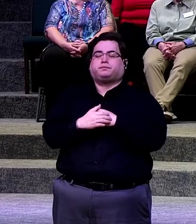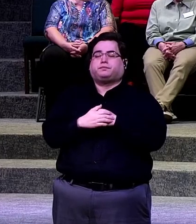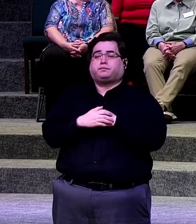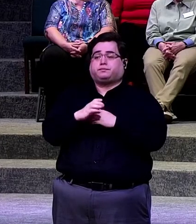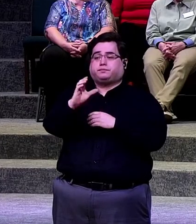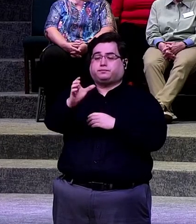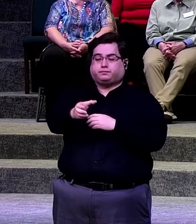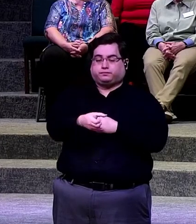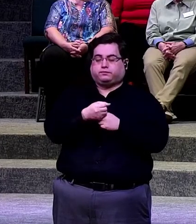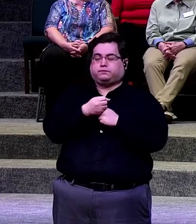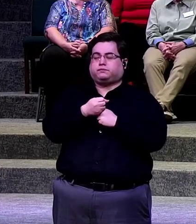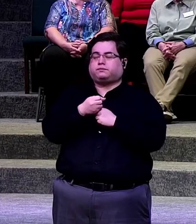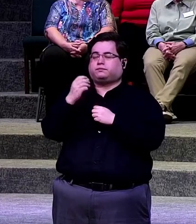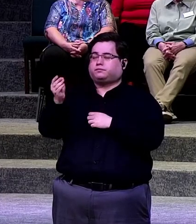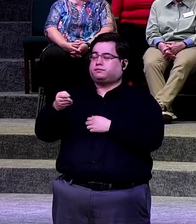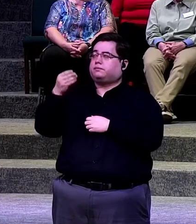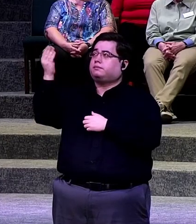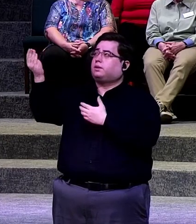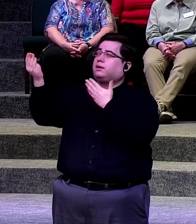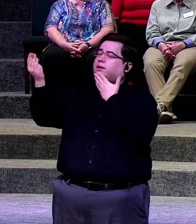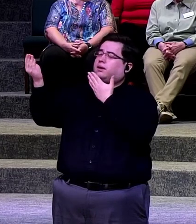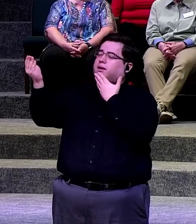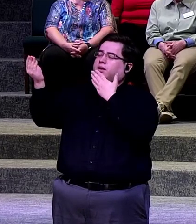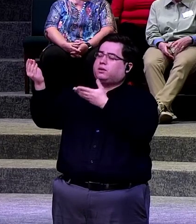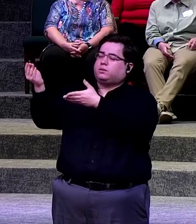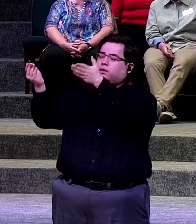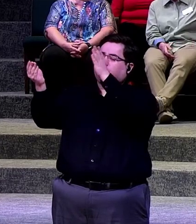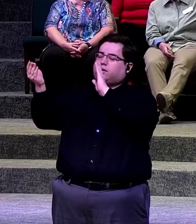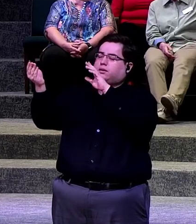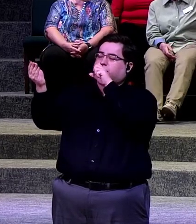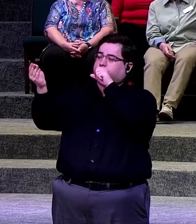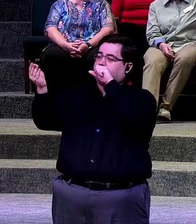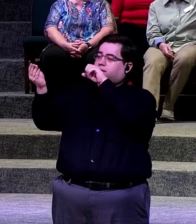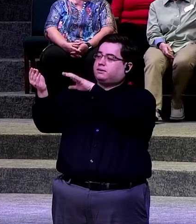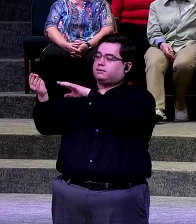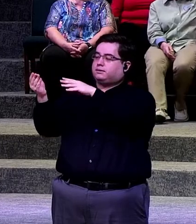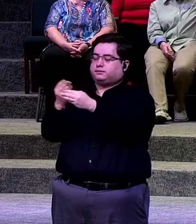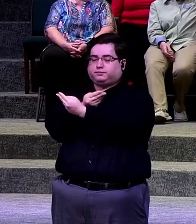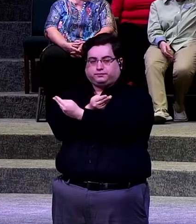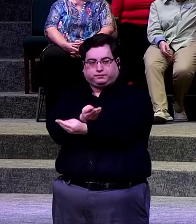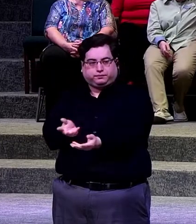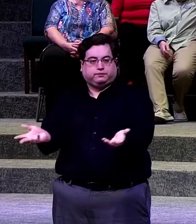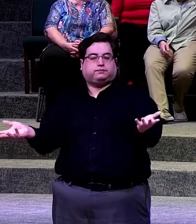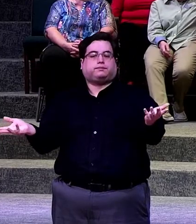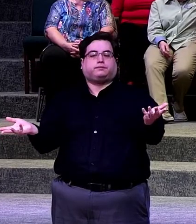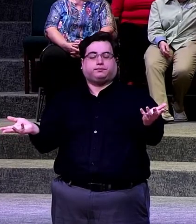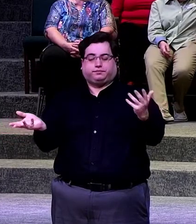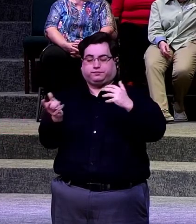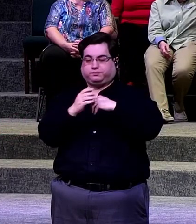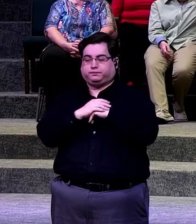and raised it to God, and he gave thanks for it, and he blessed it, and he broke it.